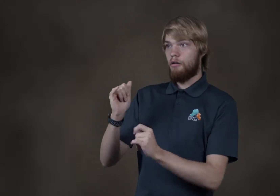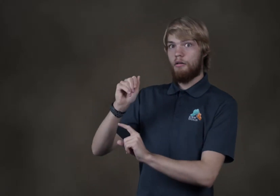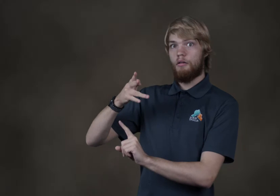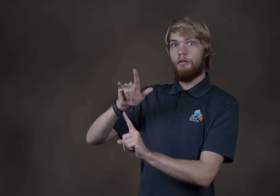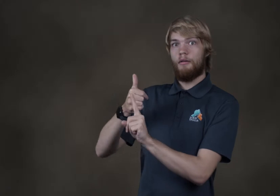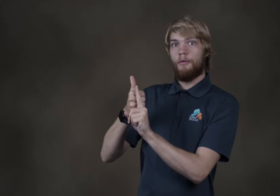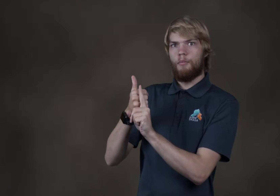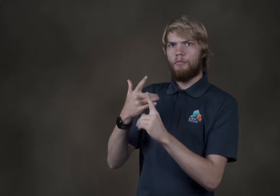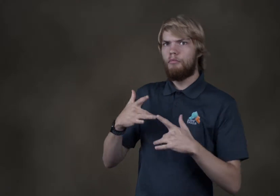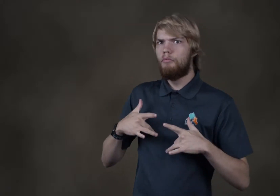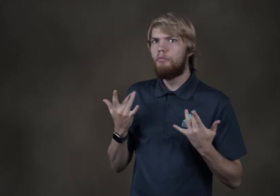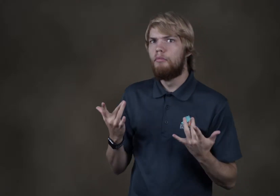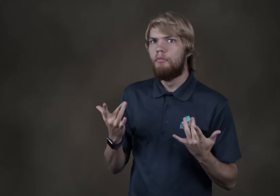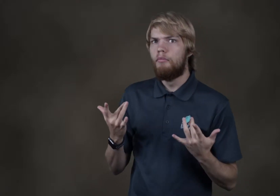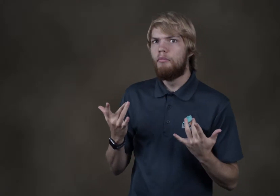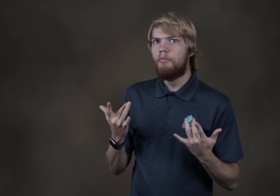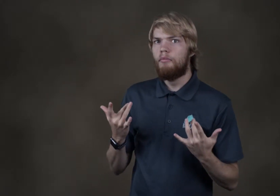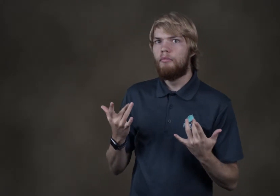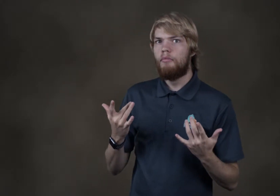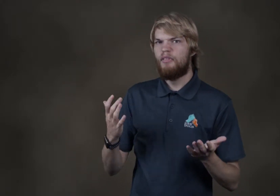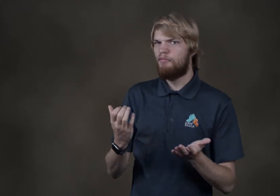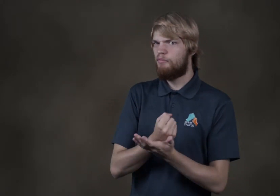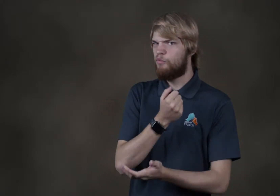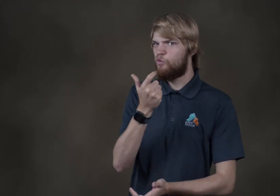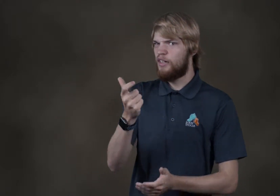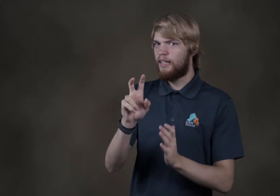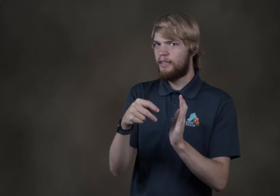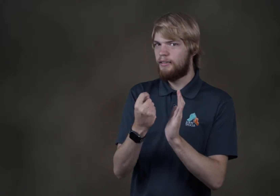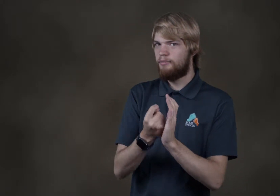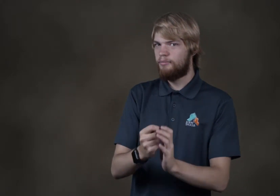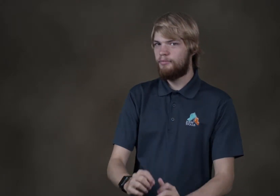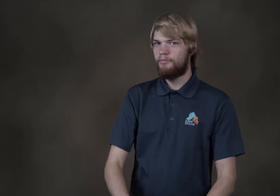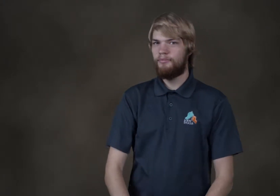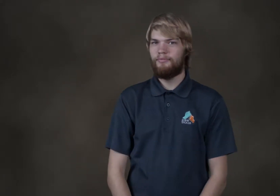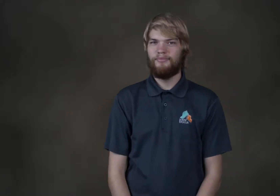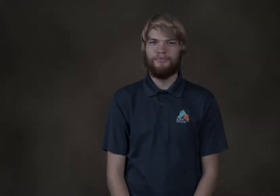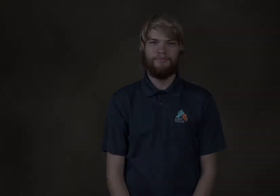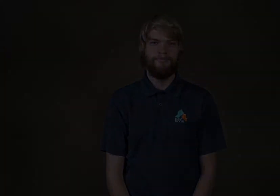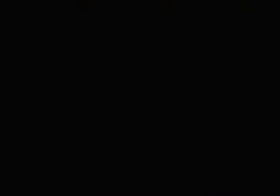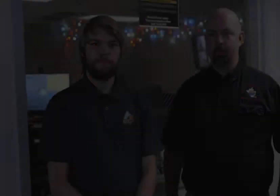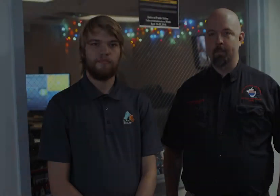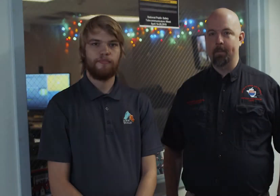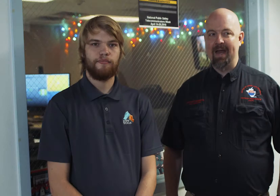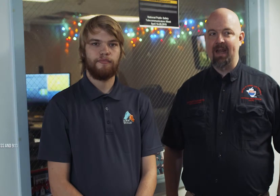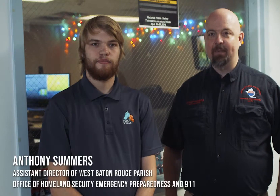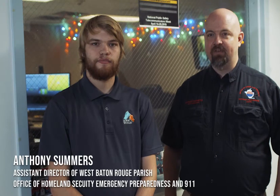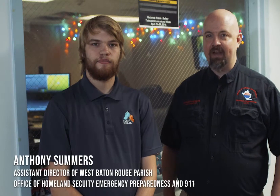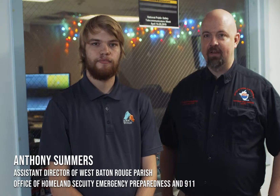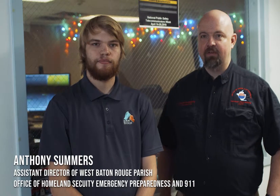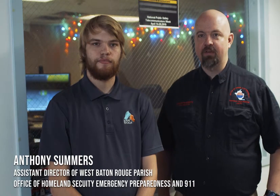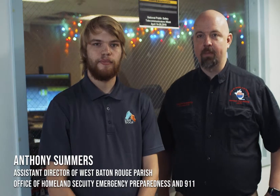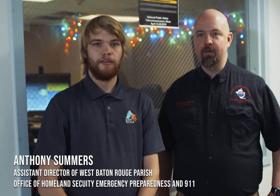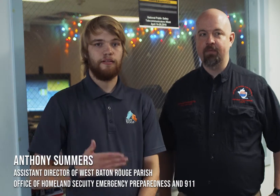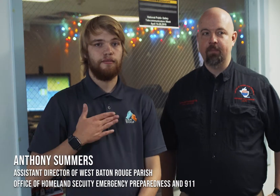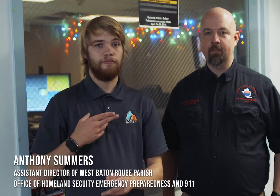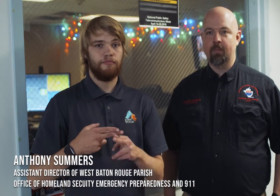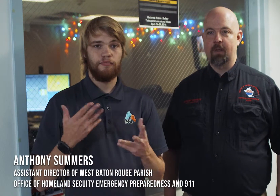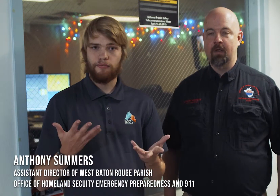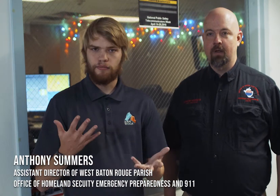April is the awareness month for this topic. Let's see what it is. My name is Anthony Summers.